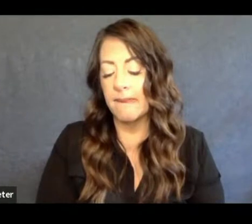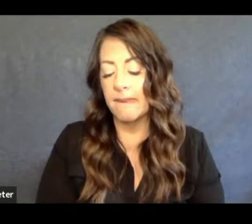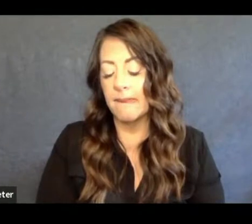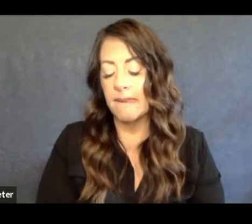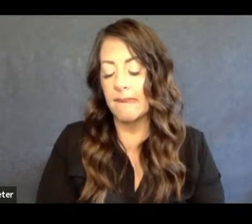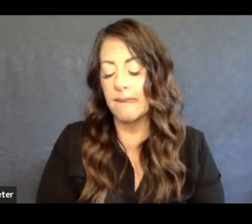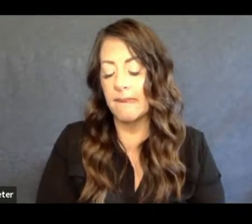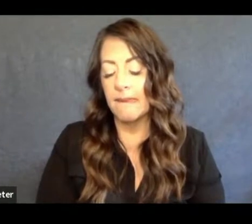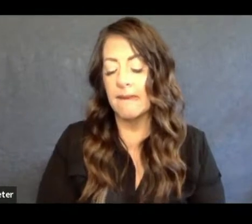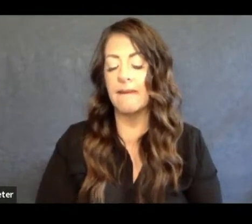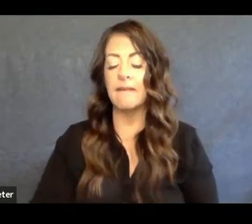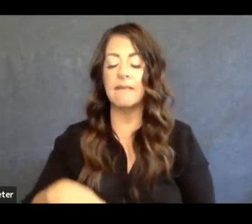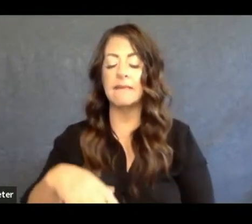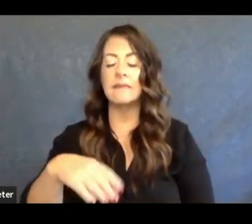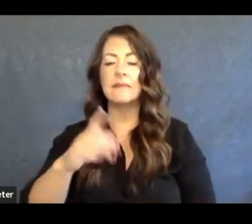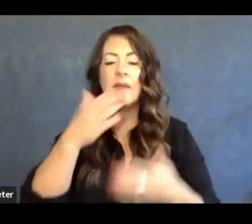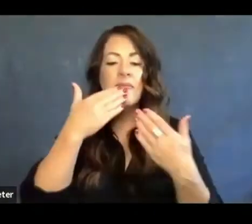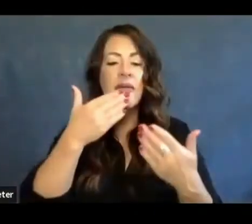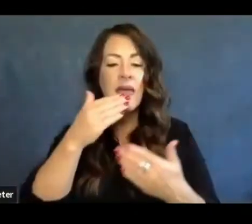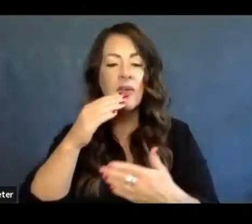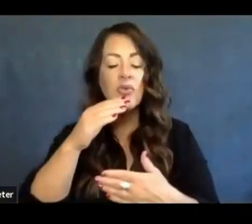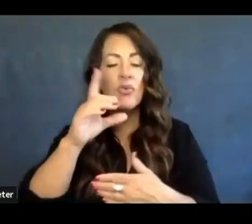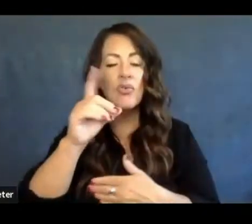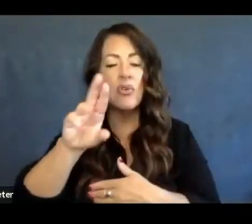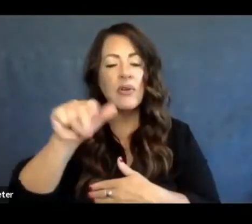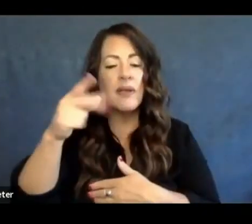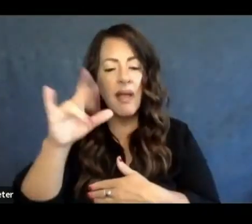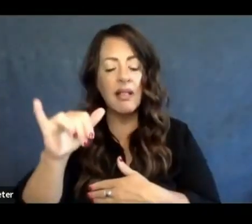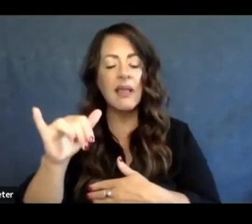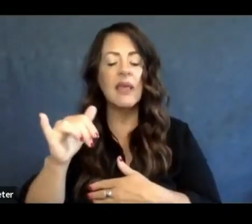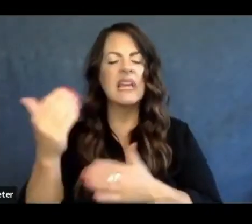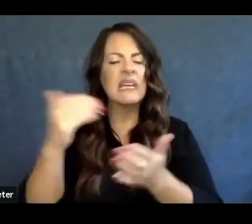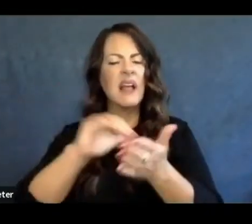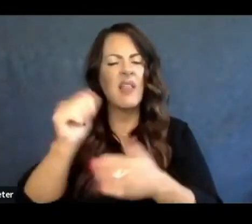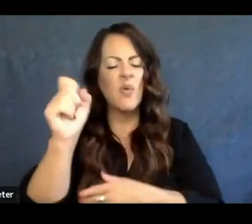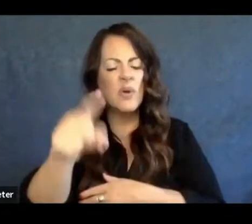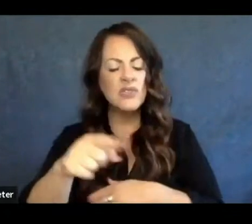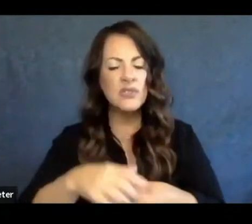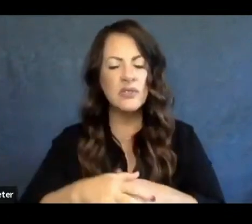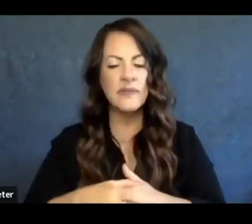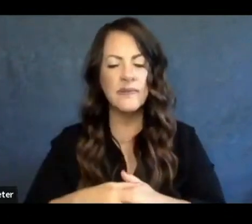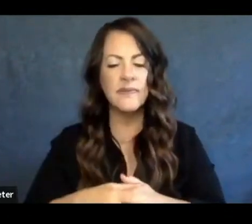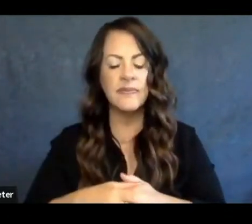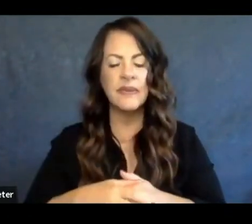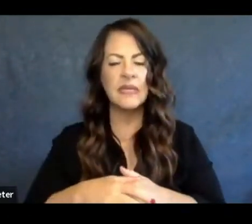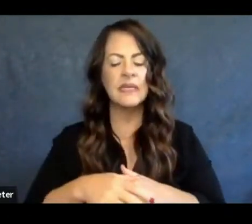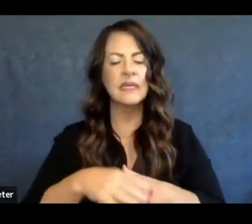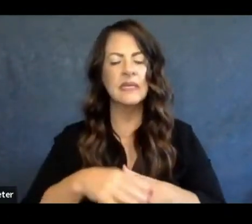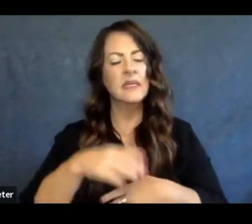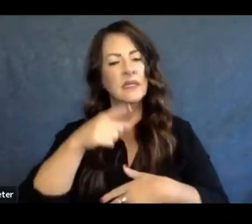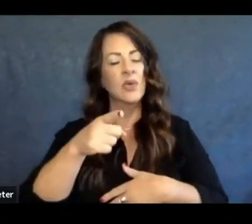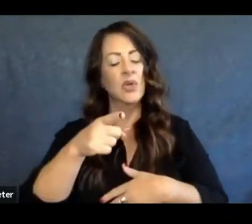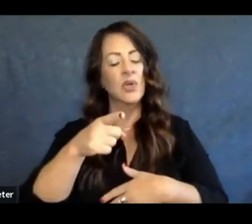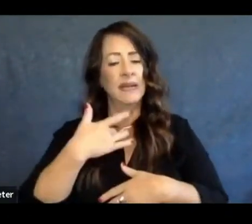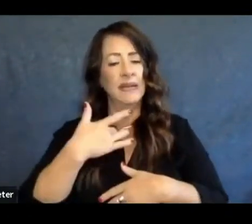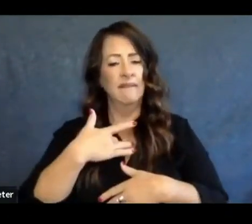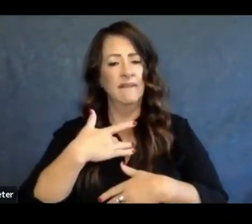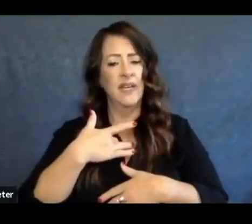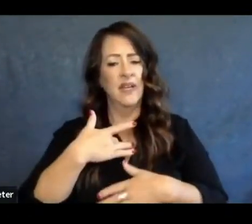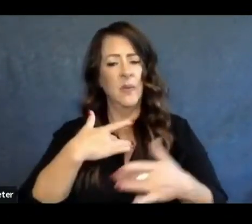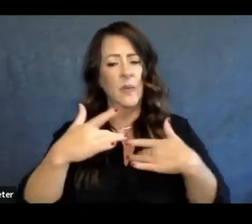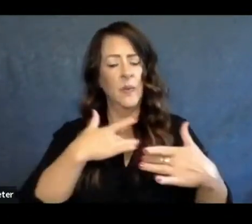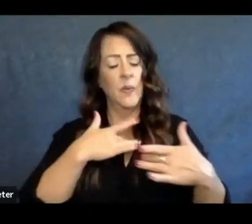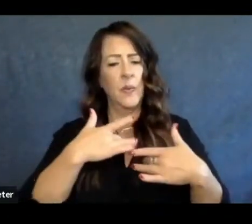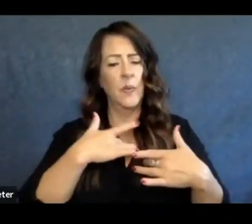Thank you very much, Dr. Kelly. I'm curious how great your concern levels with these 250,000